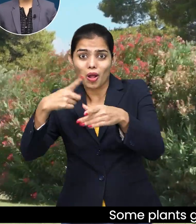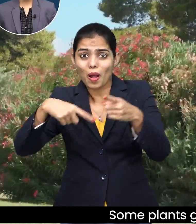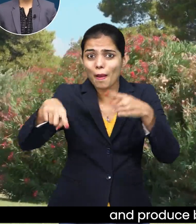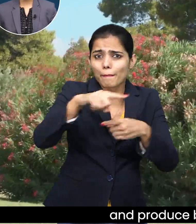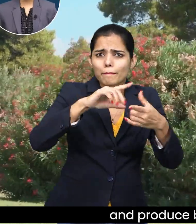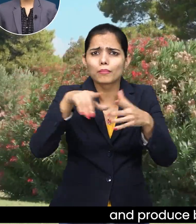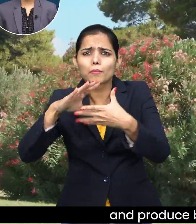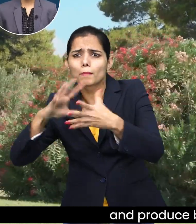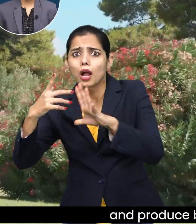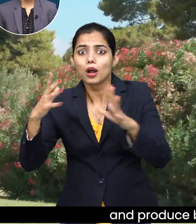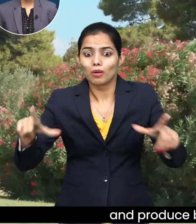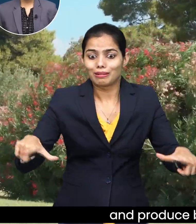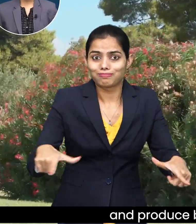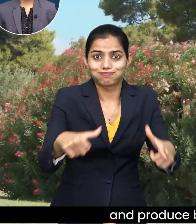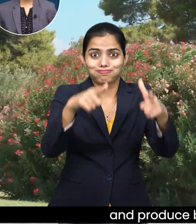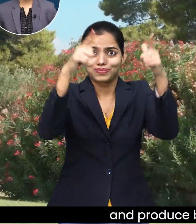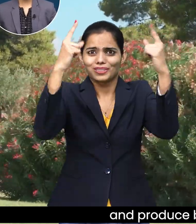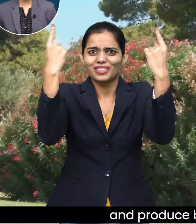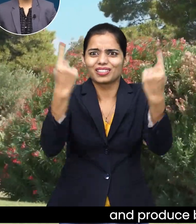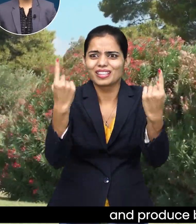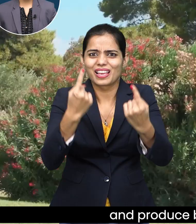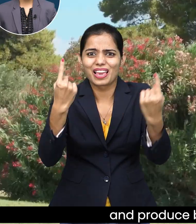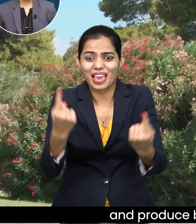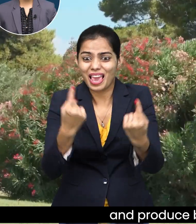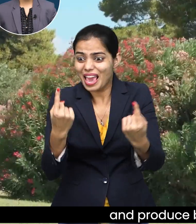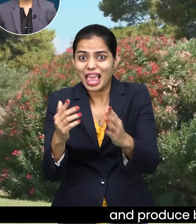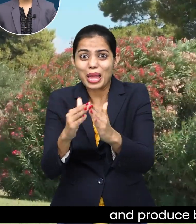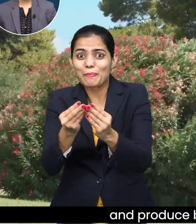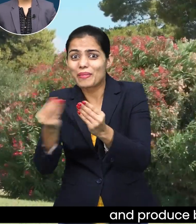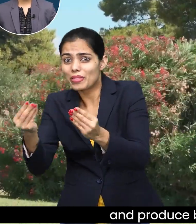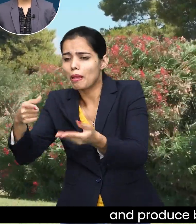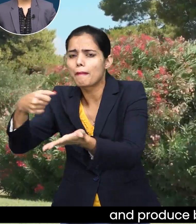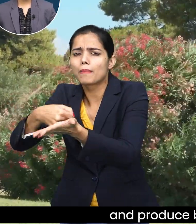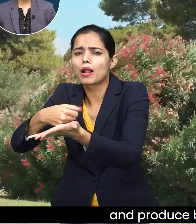ground and produce branches near the base.